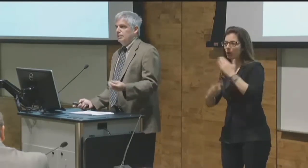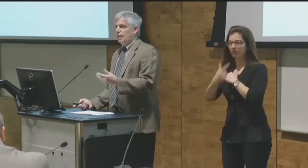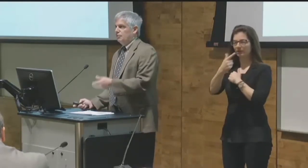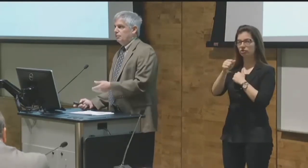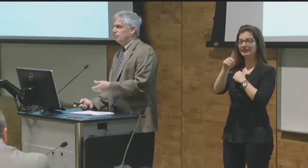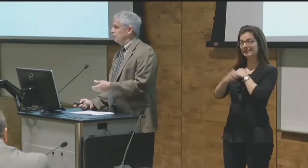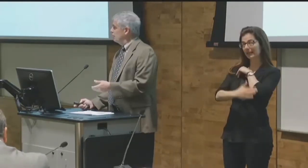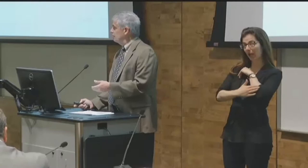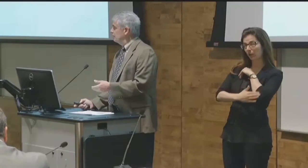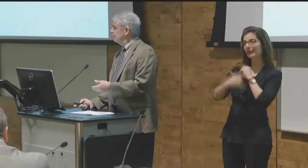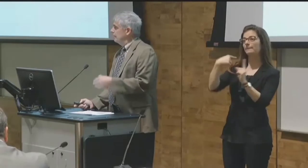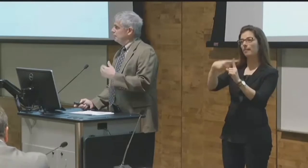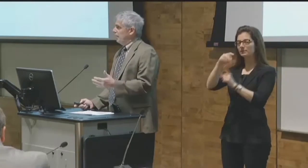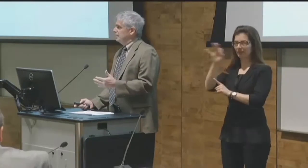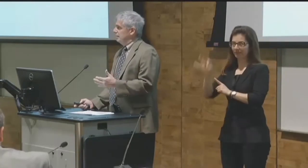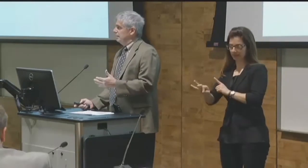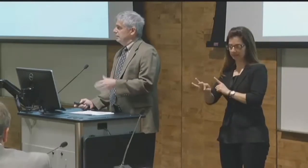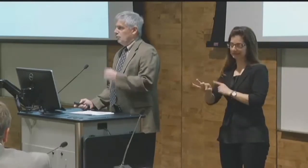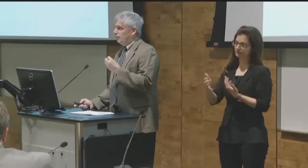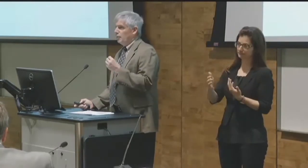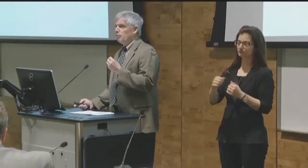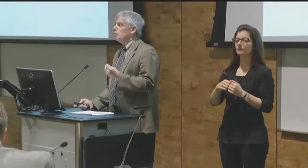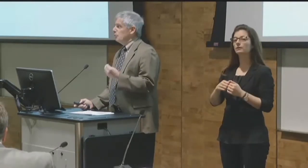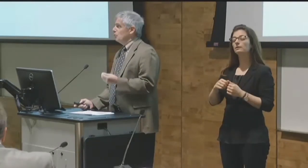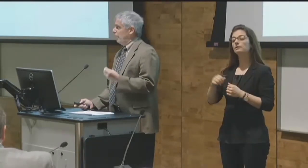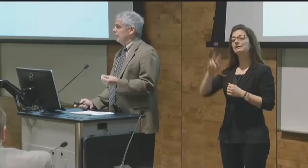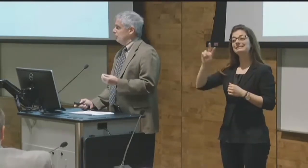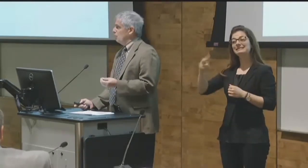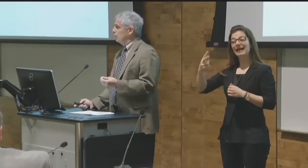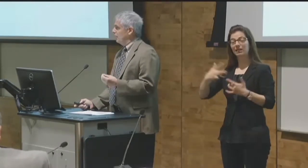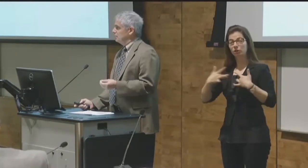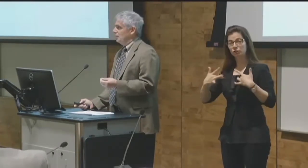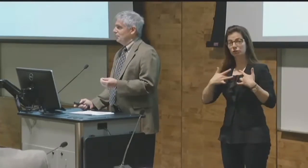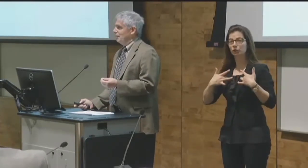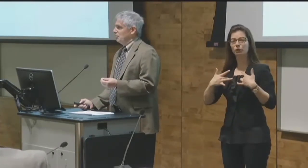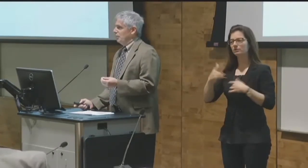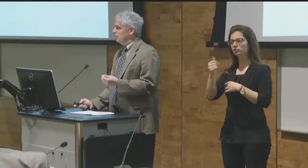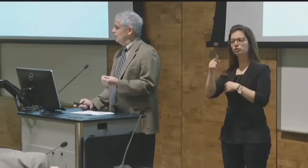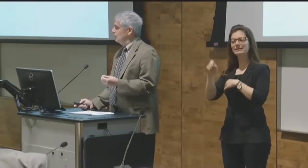Secondly, while they will produce excellent water out